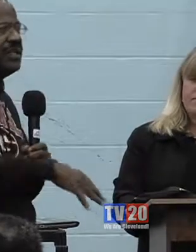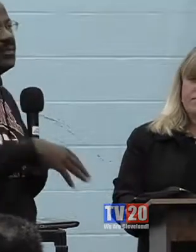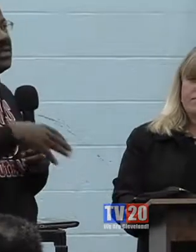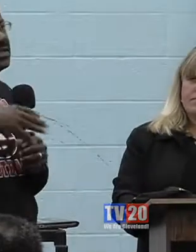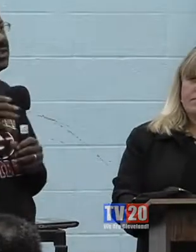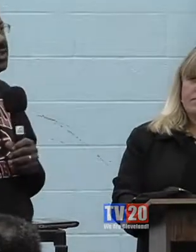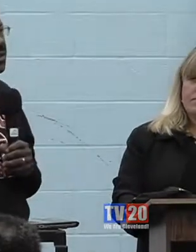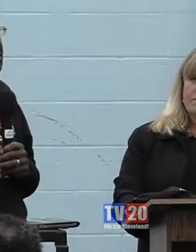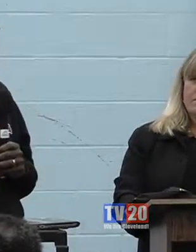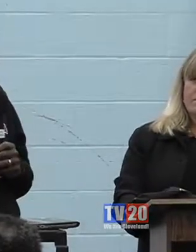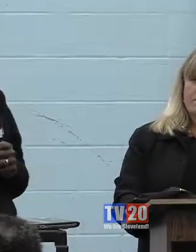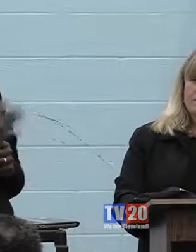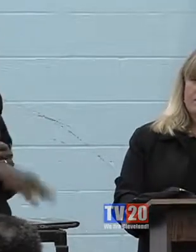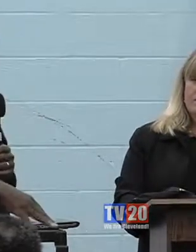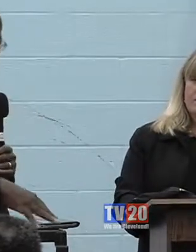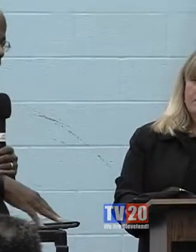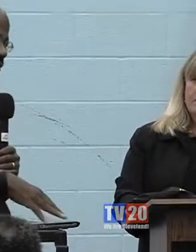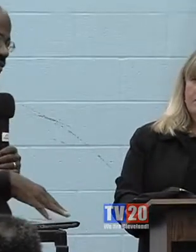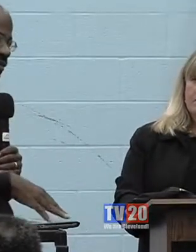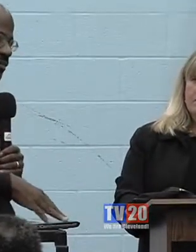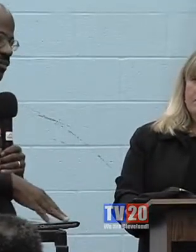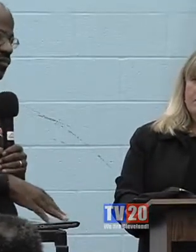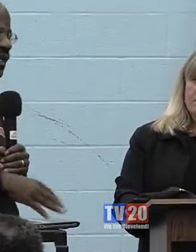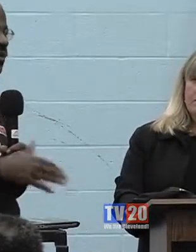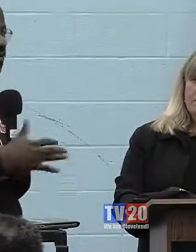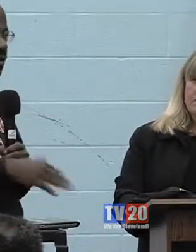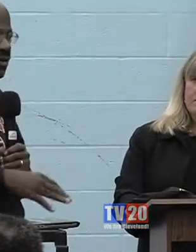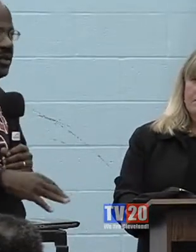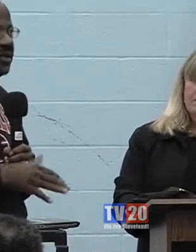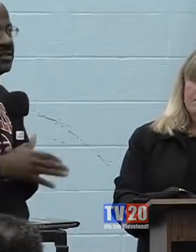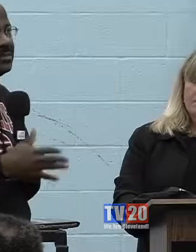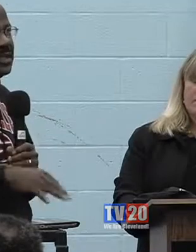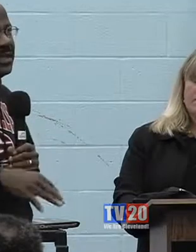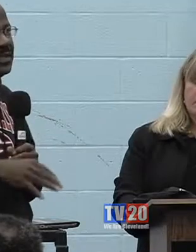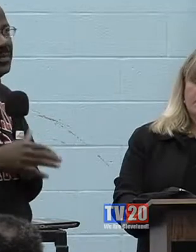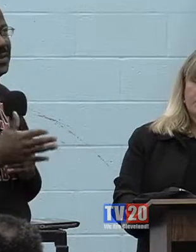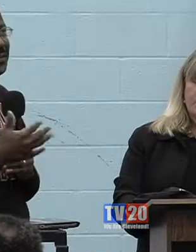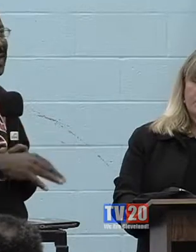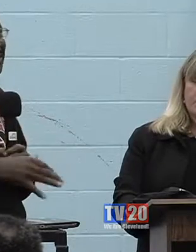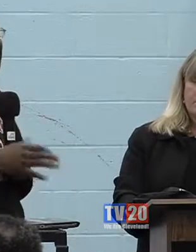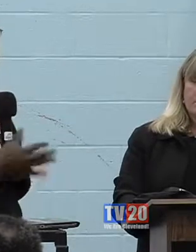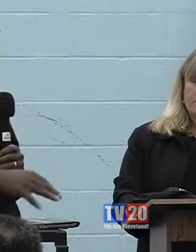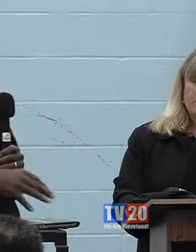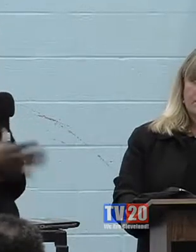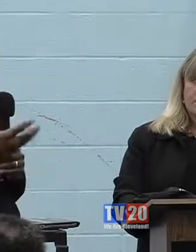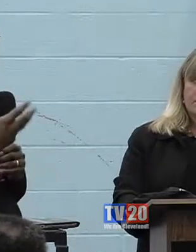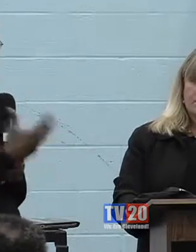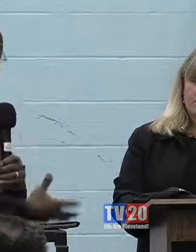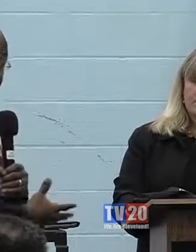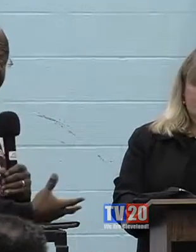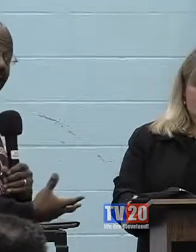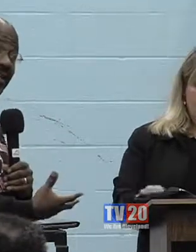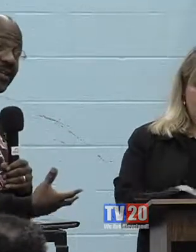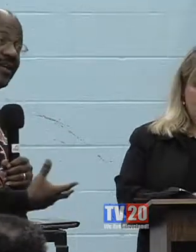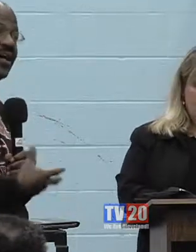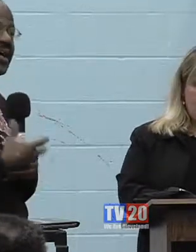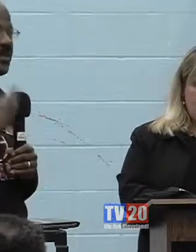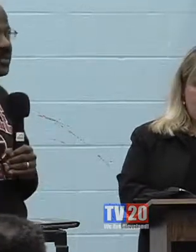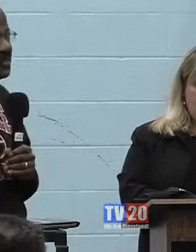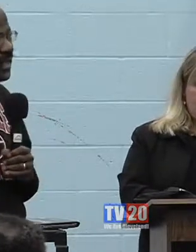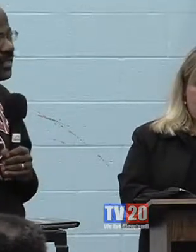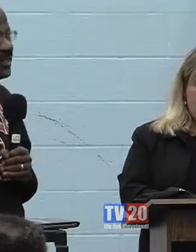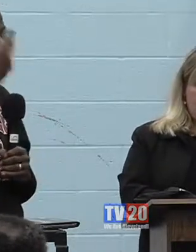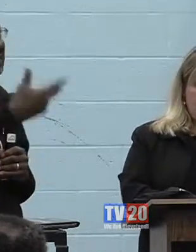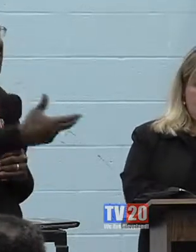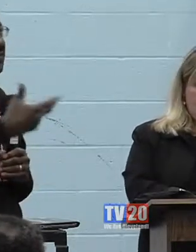be, because the children don't know. They don't know, and they sometimes they can be mean and cruel, but they don't know why. And